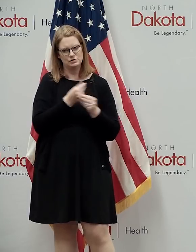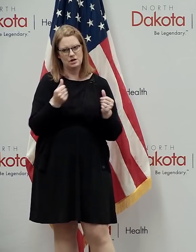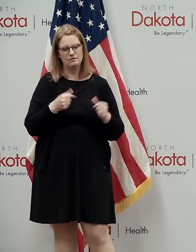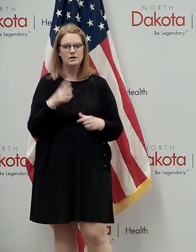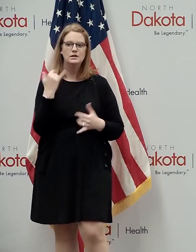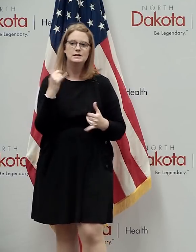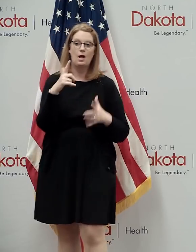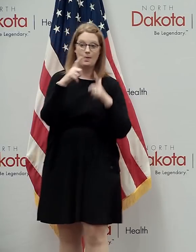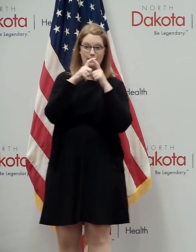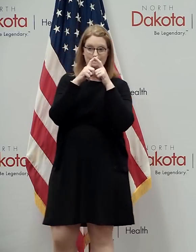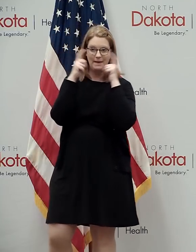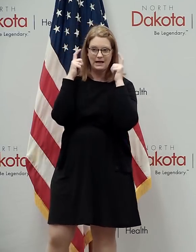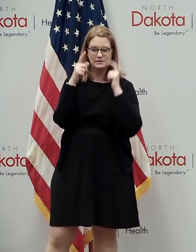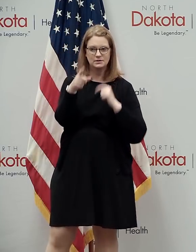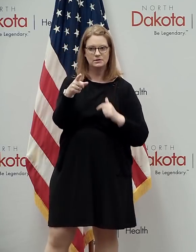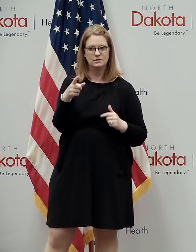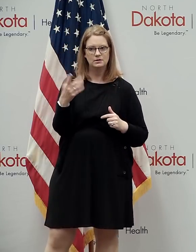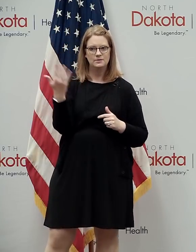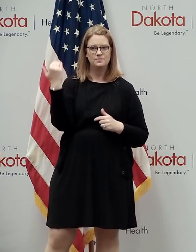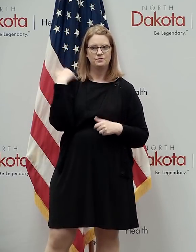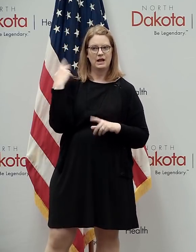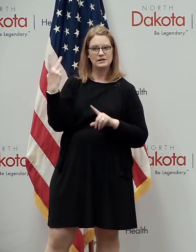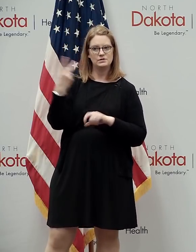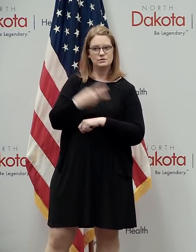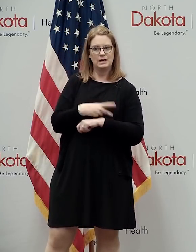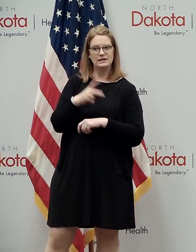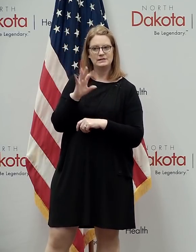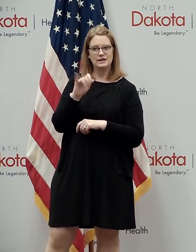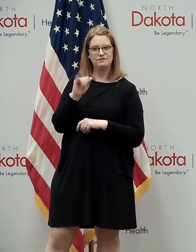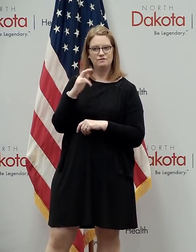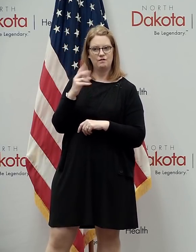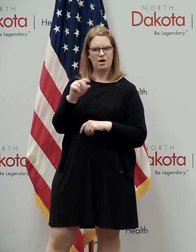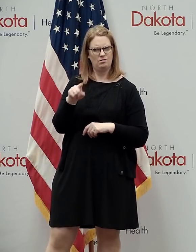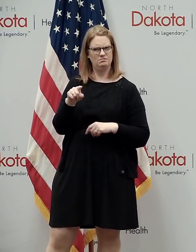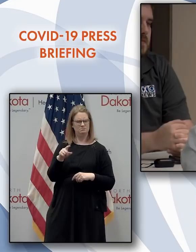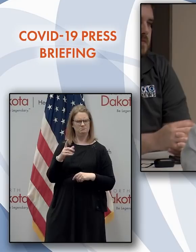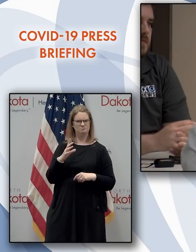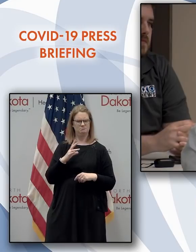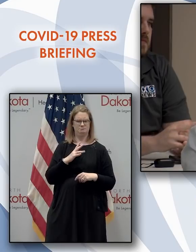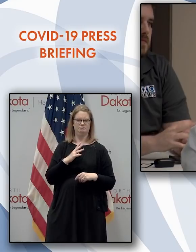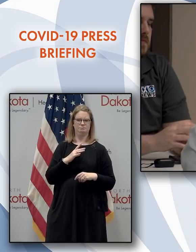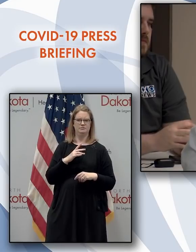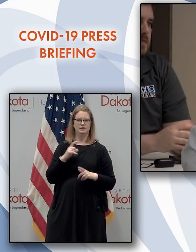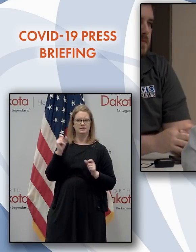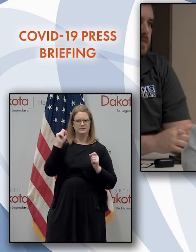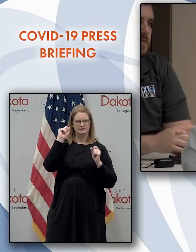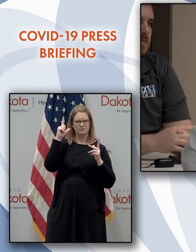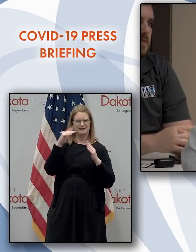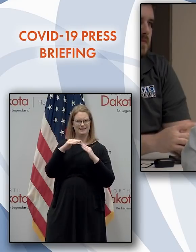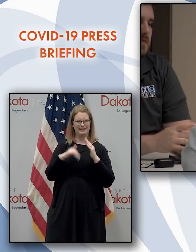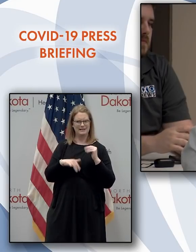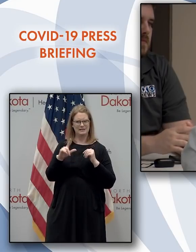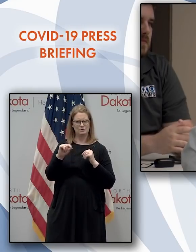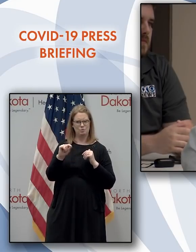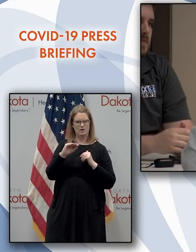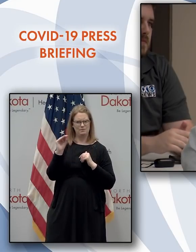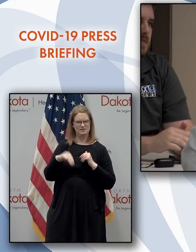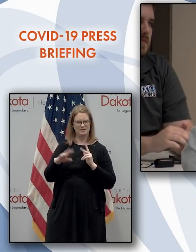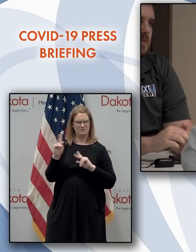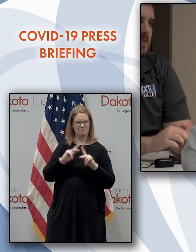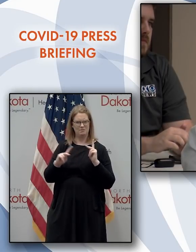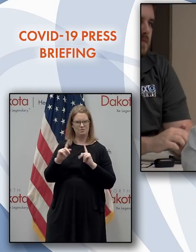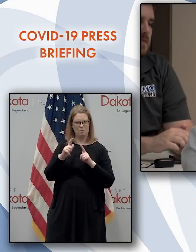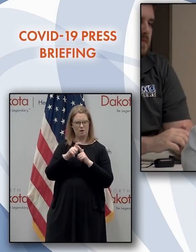the mask, I spent the last 2 days in Fargo, and I was surprised to see that less than 20% of the people were wearing